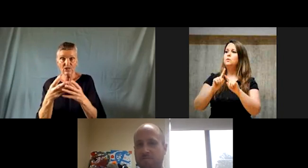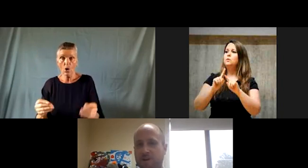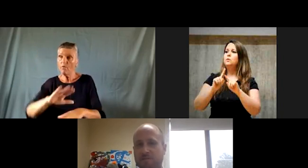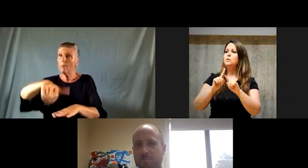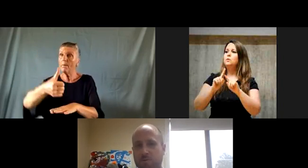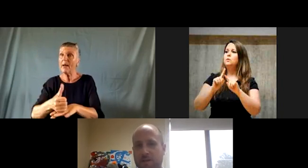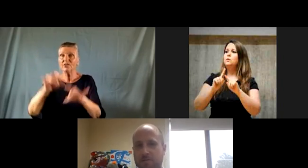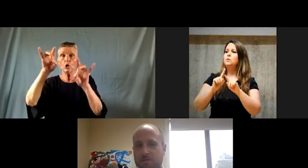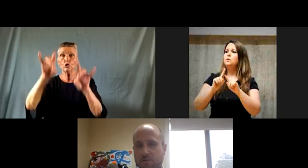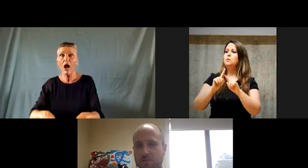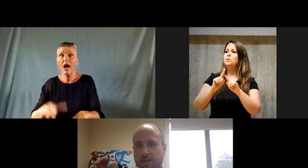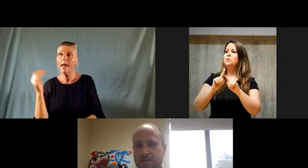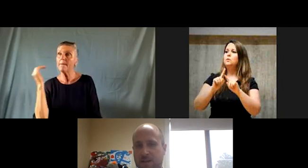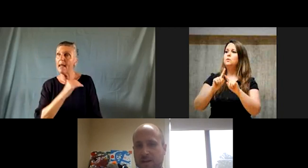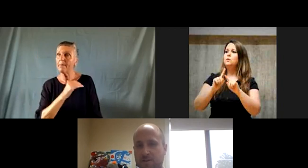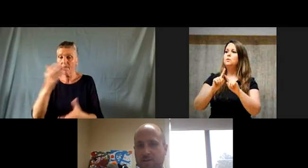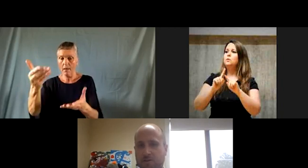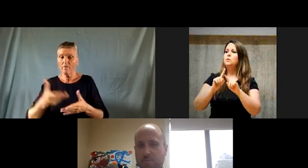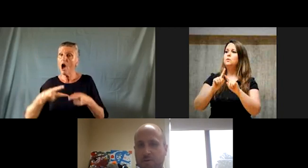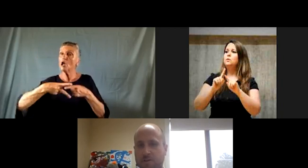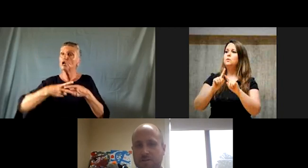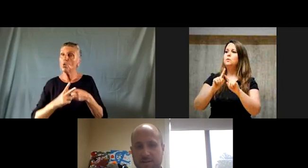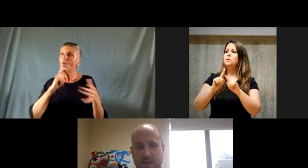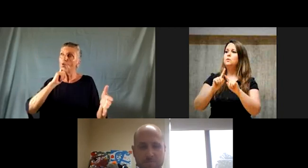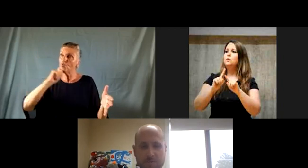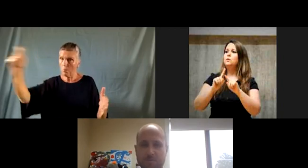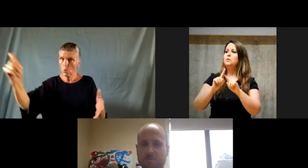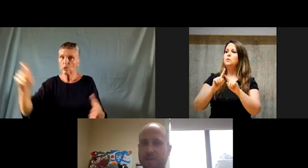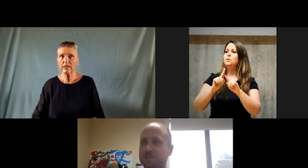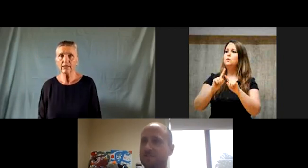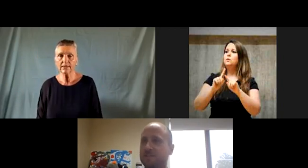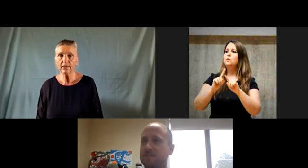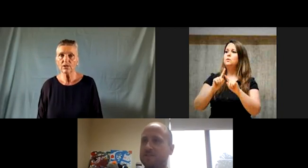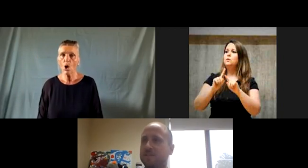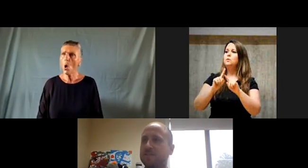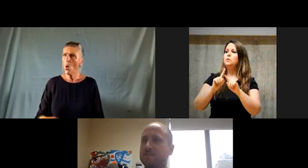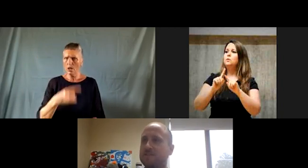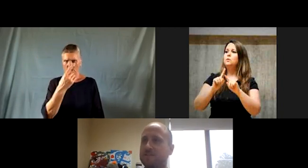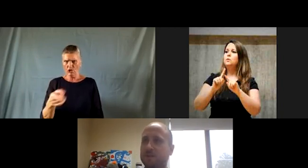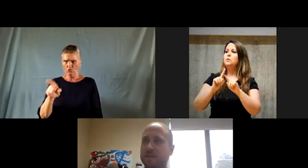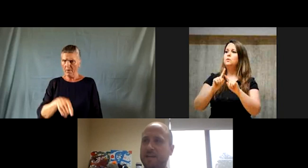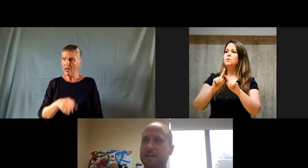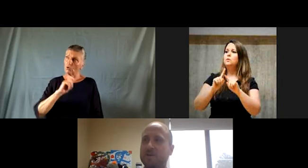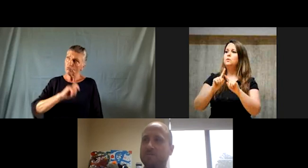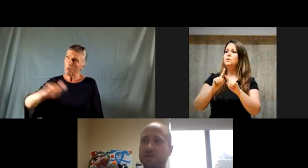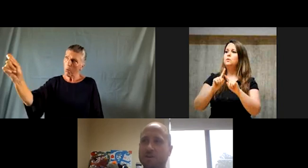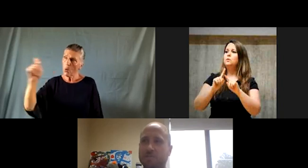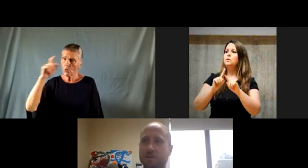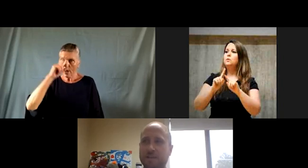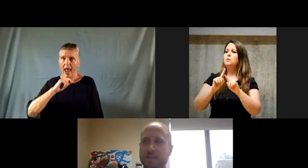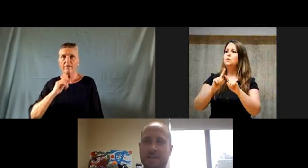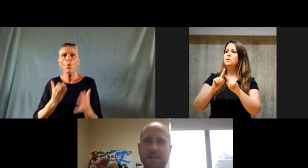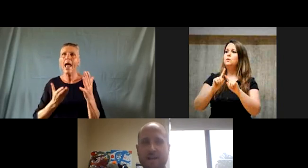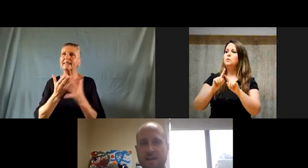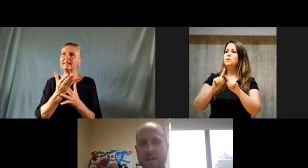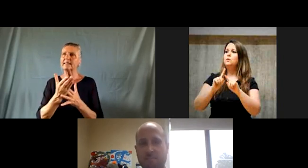who provide a reporting tool that you can report discrimination offences against accessibility within your